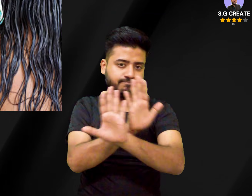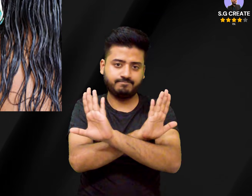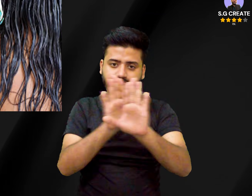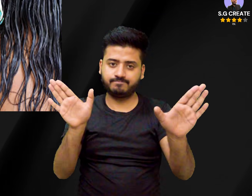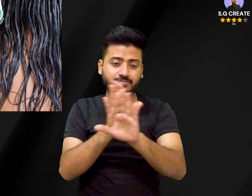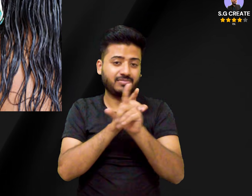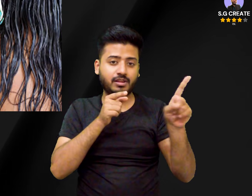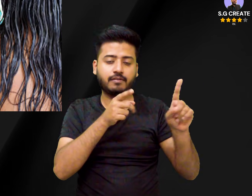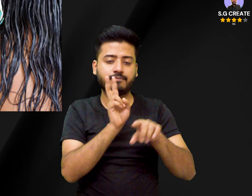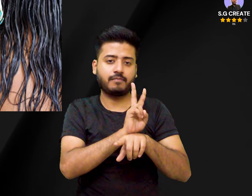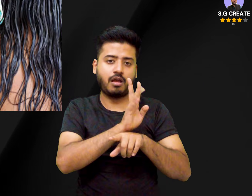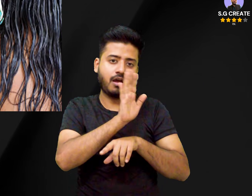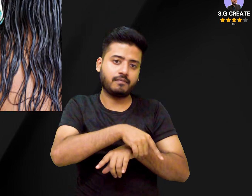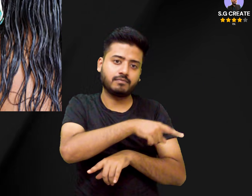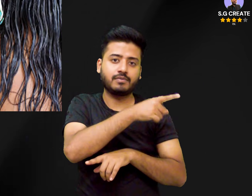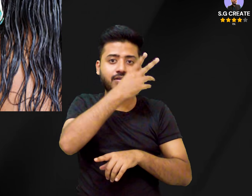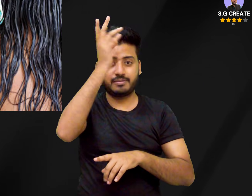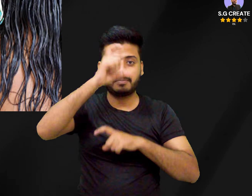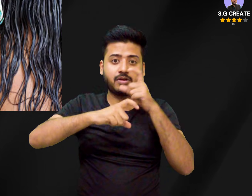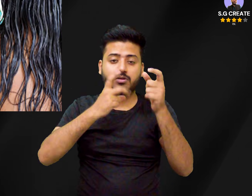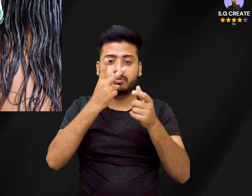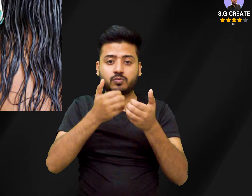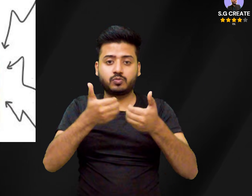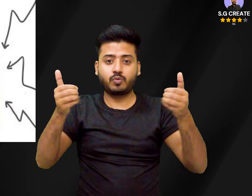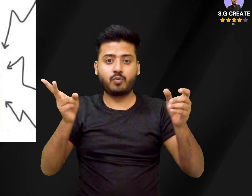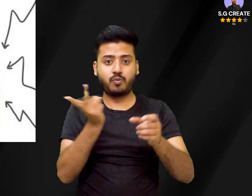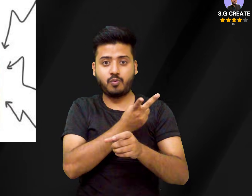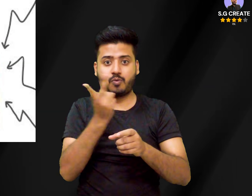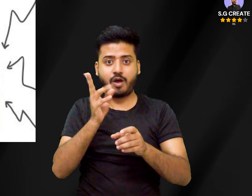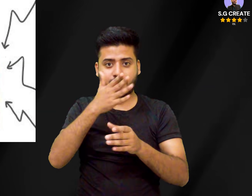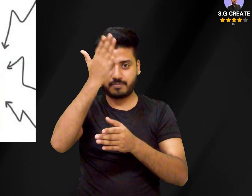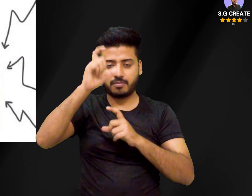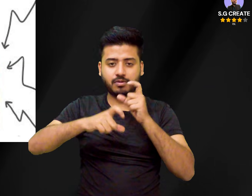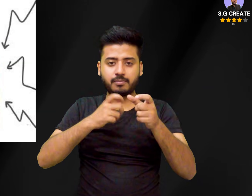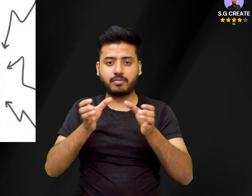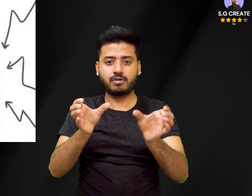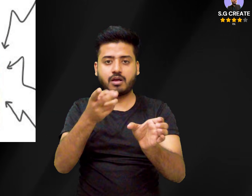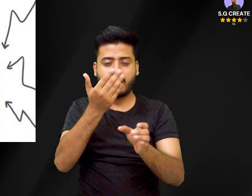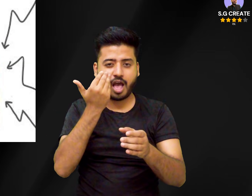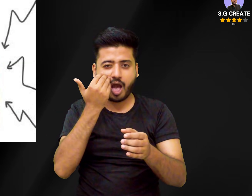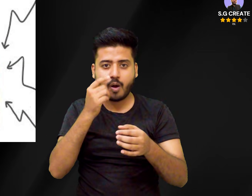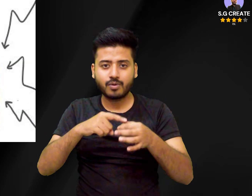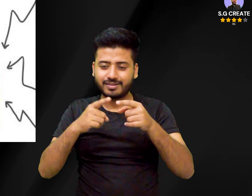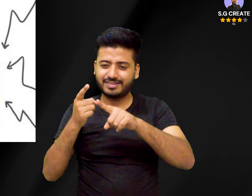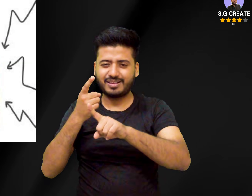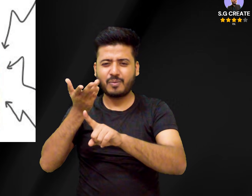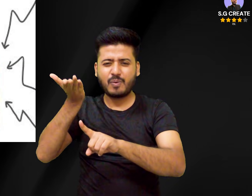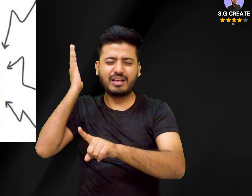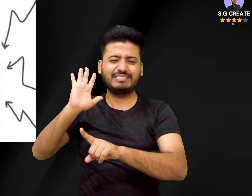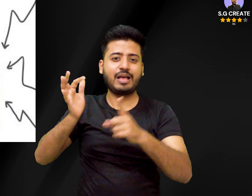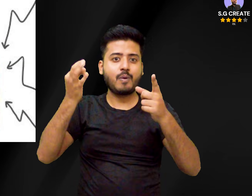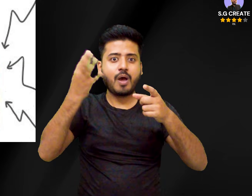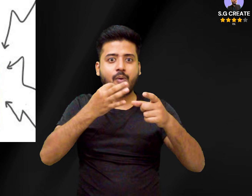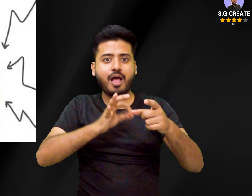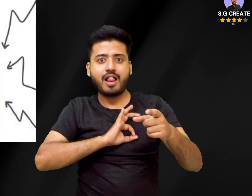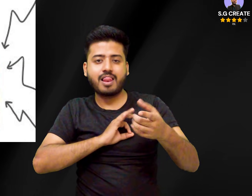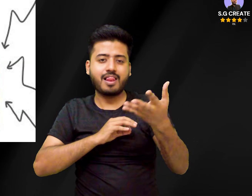with heat, making it more economical and still safe and pure for everyday cooking. For those seeking the highest nutritional